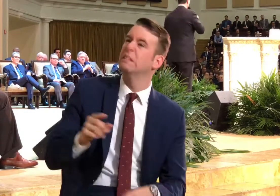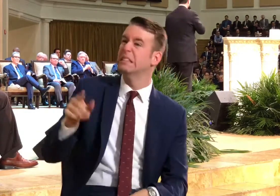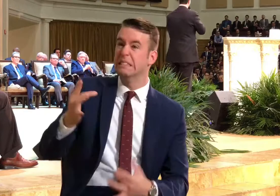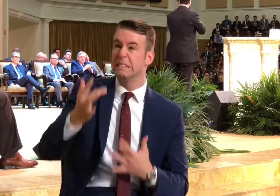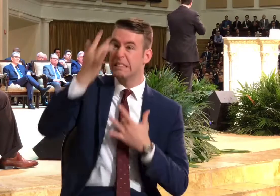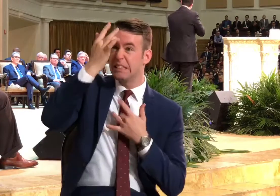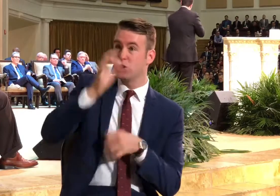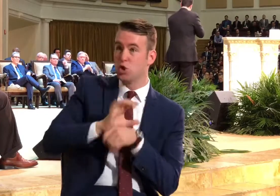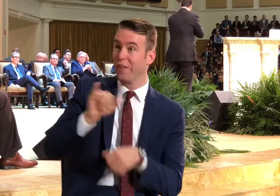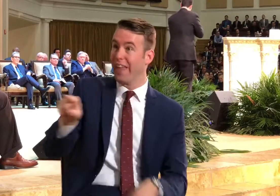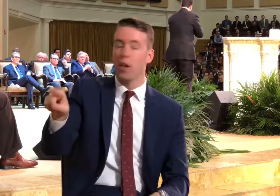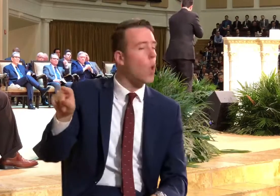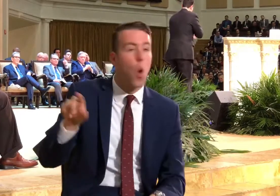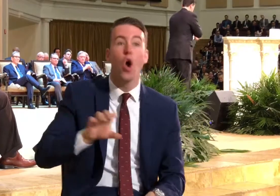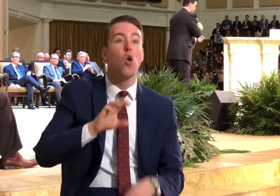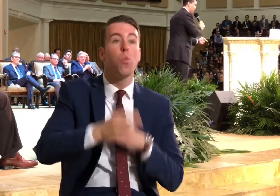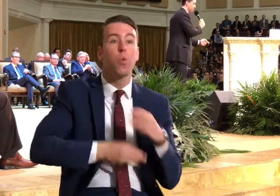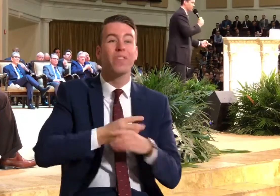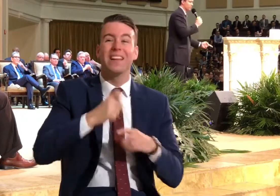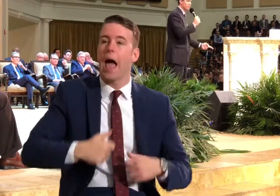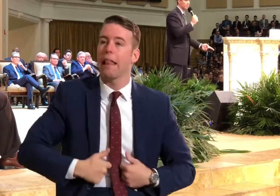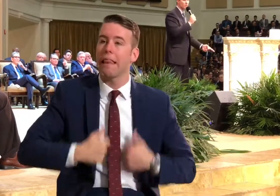It needs a live church.